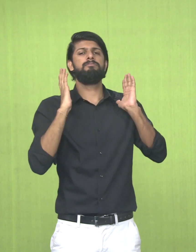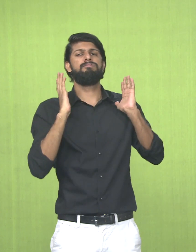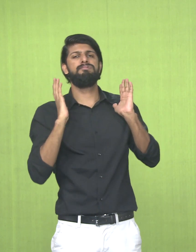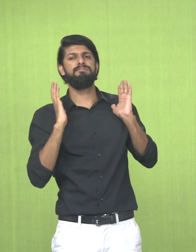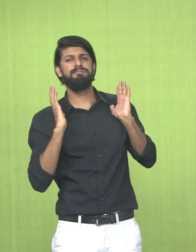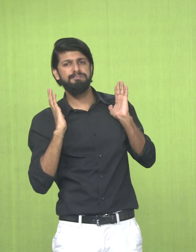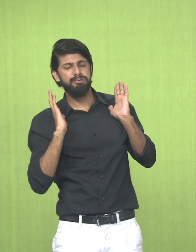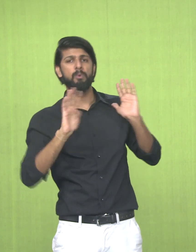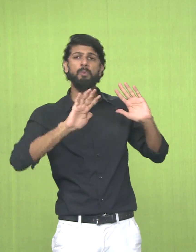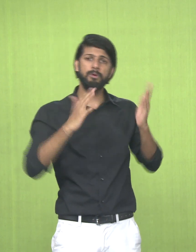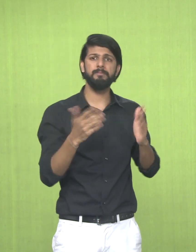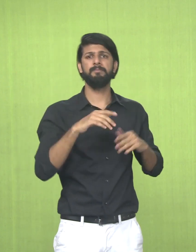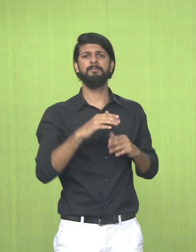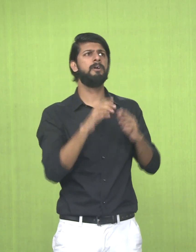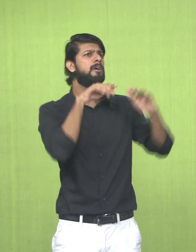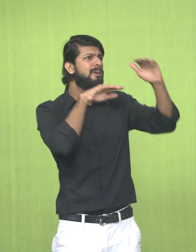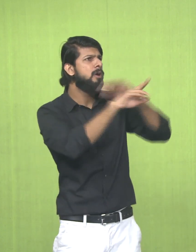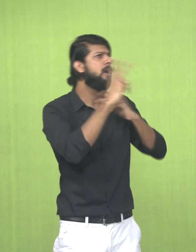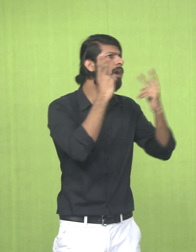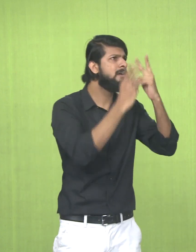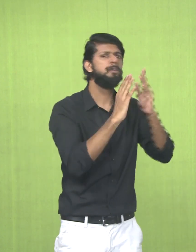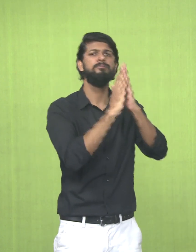are for rest, which are known as viharas.